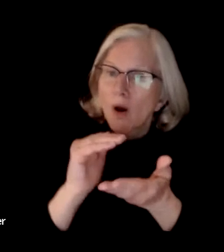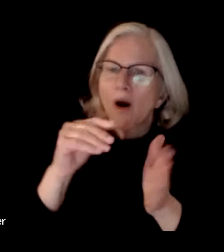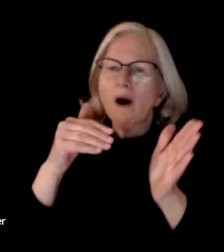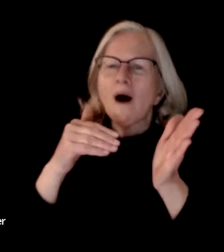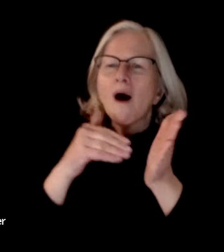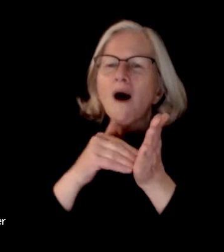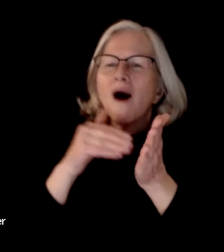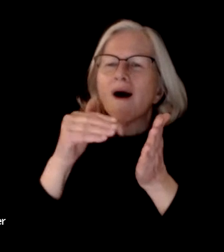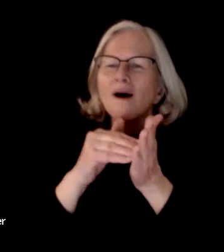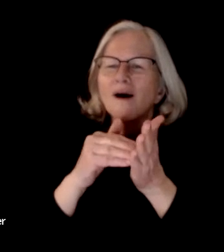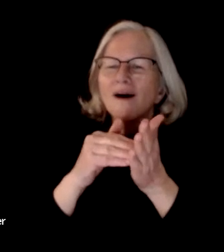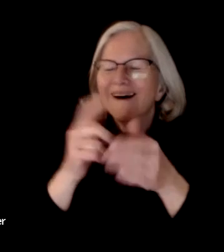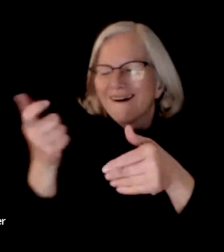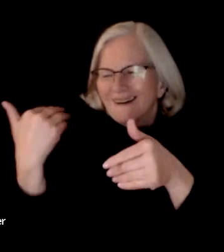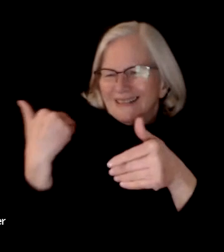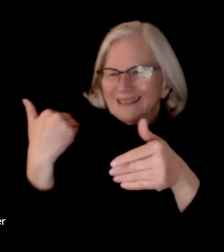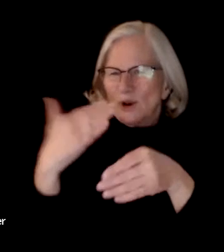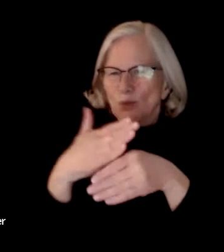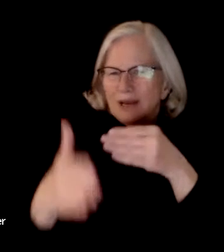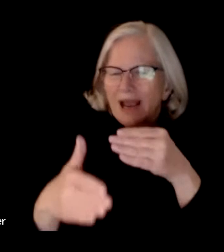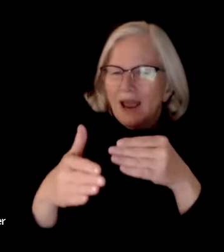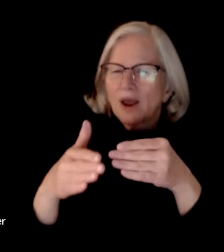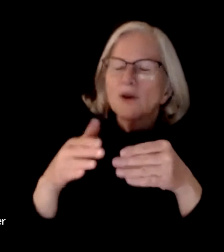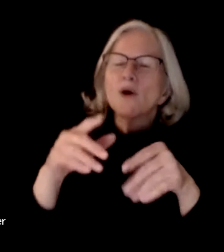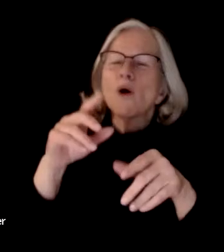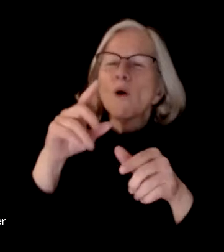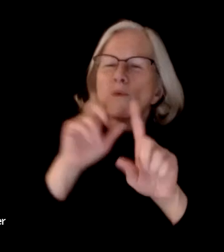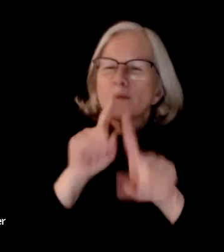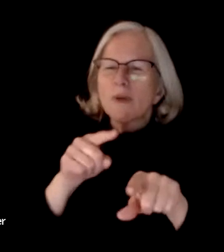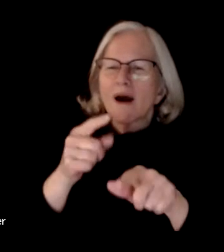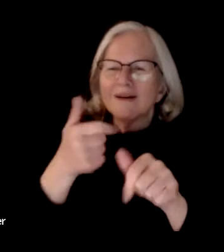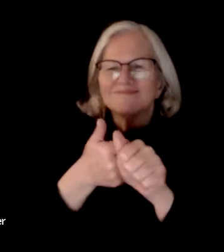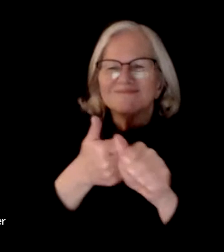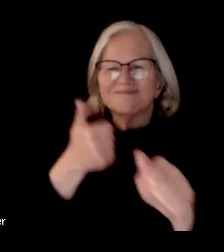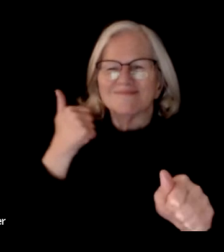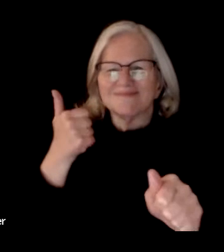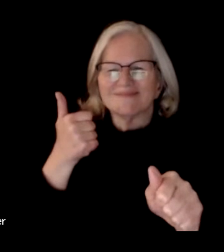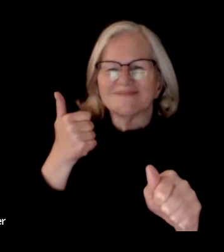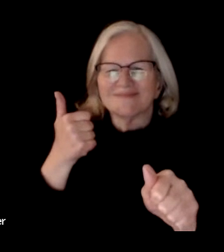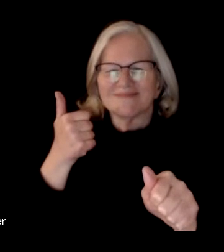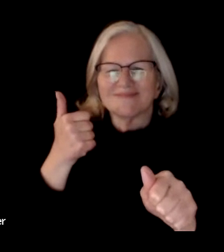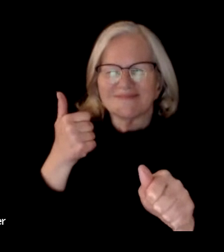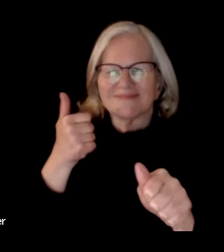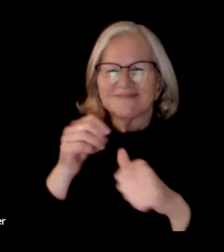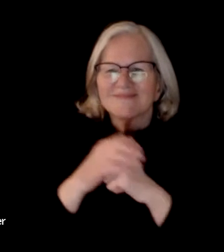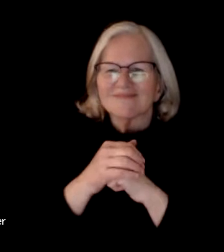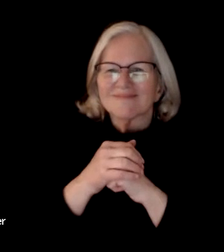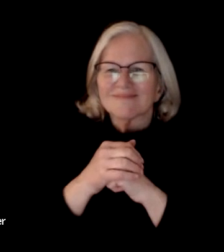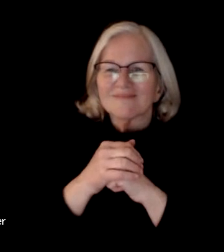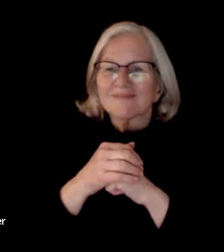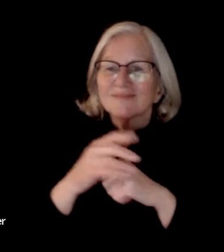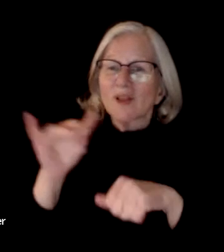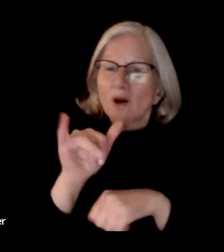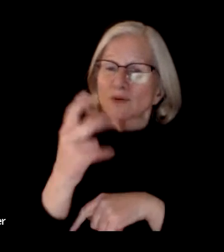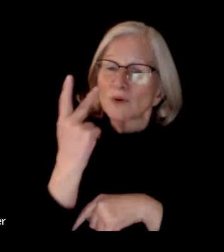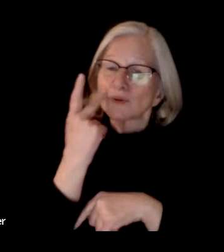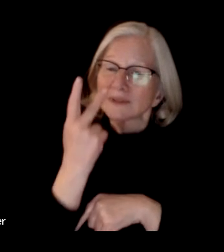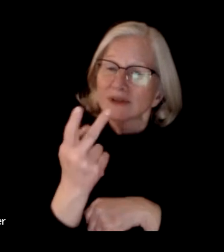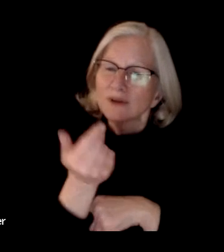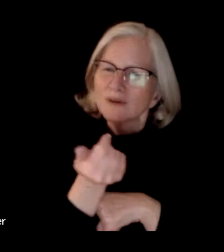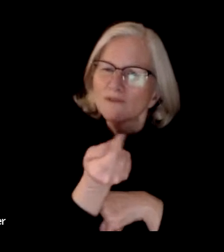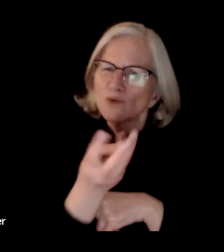reporting from the mortuaries. And we have also seen a couple of lower days